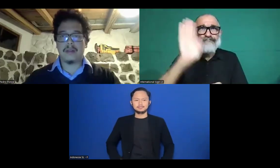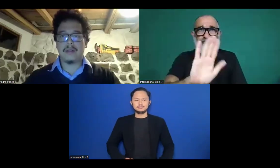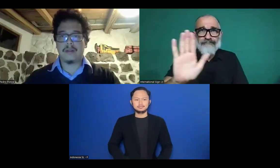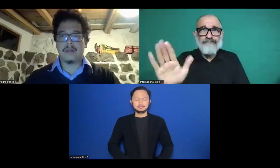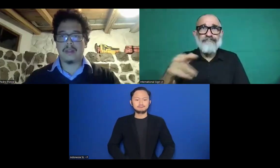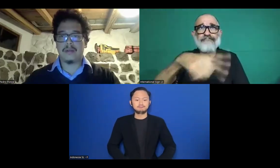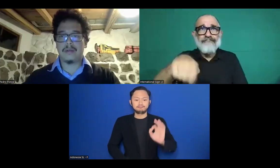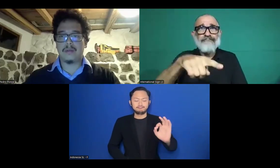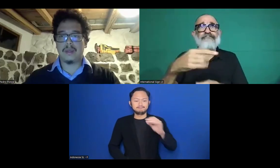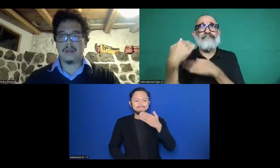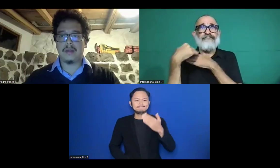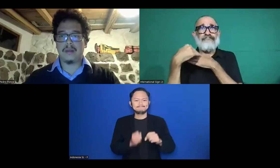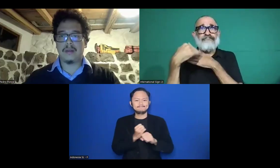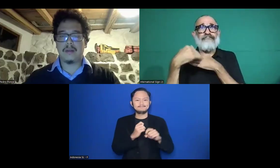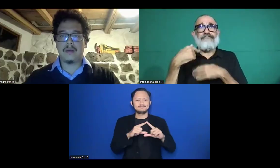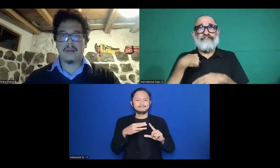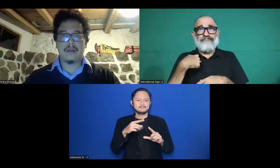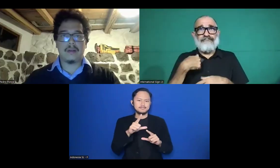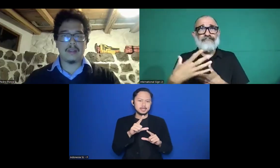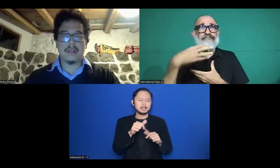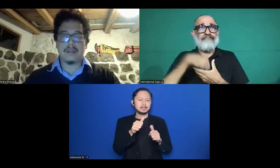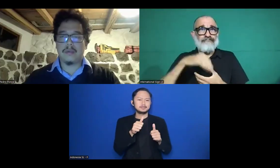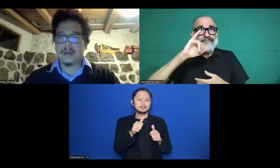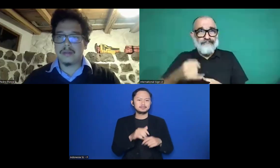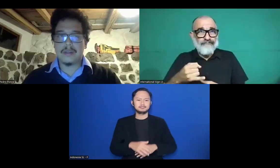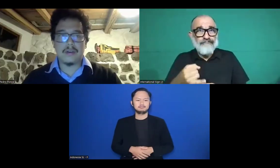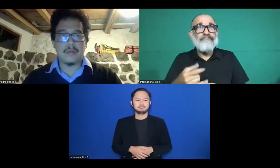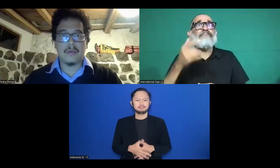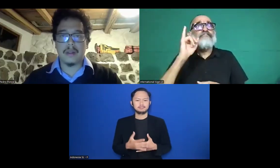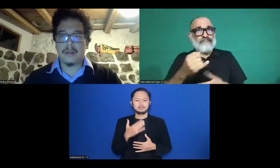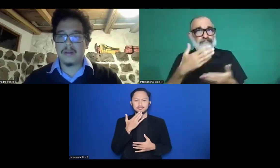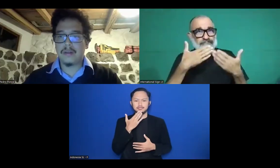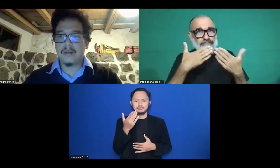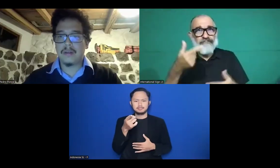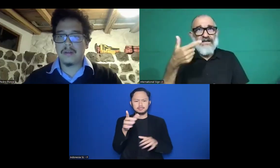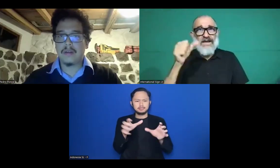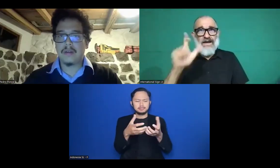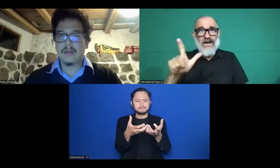Gail. Normally, you should be assigned to breakout session number 1.